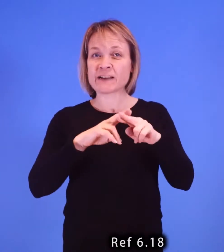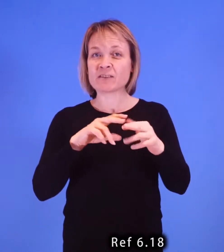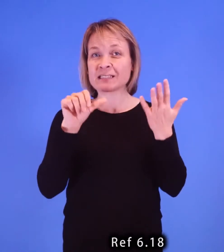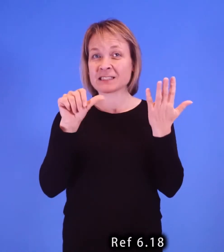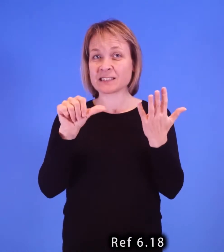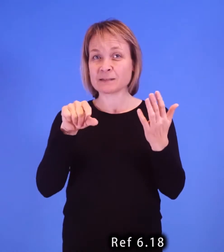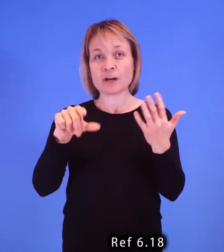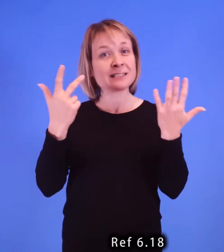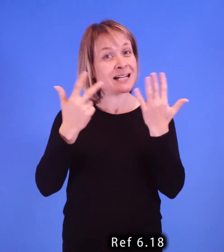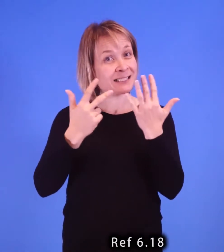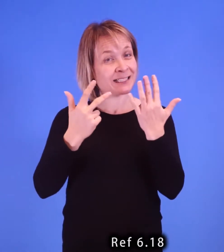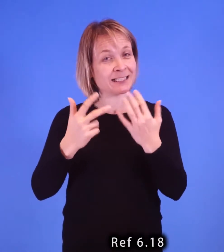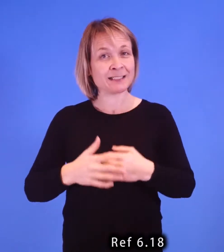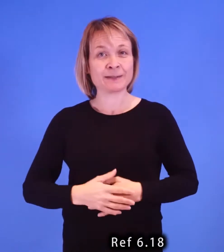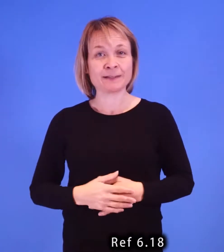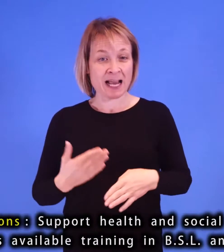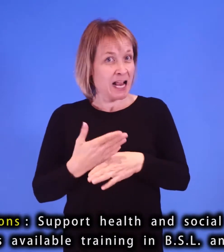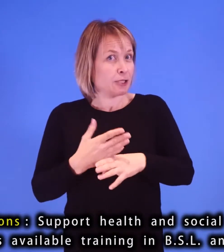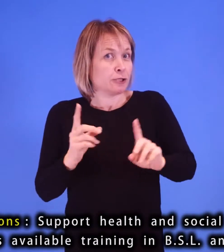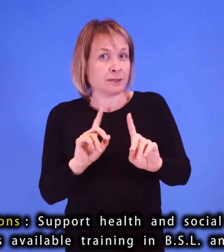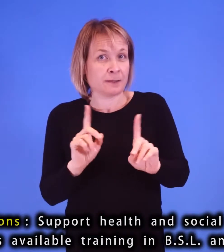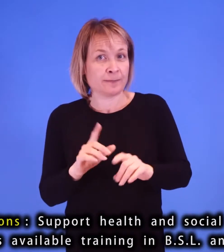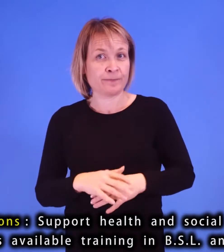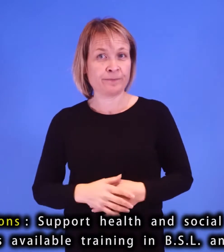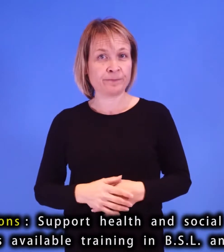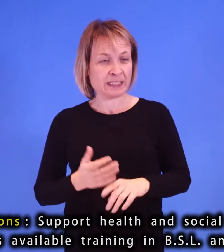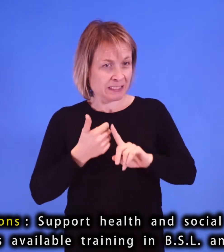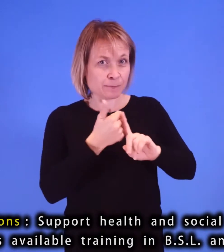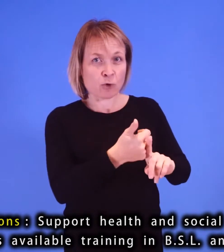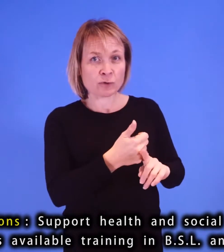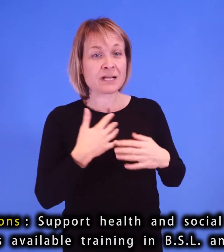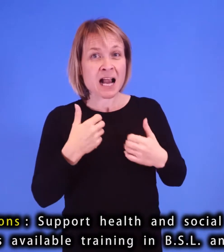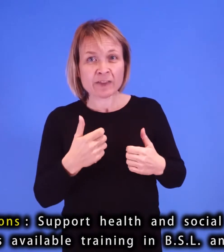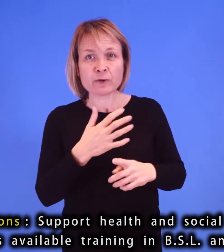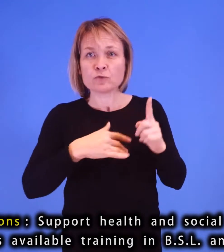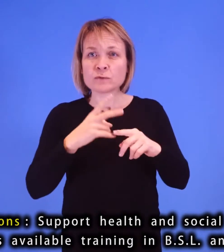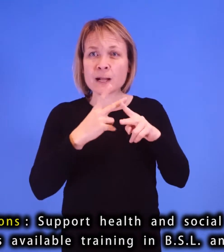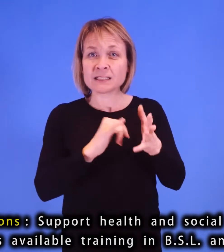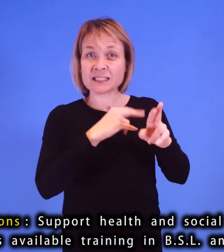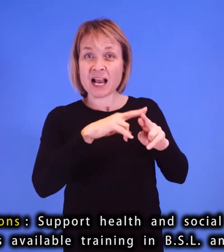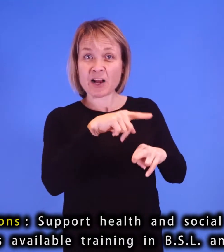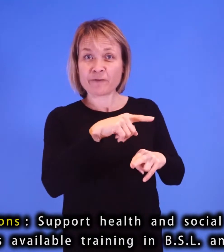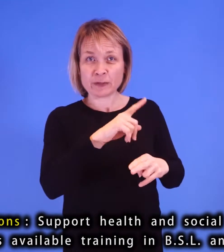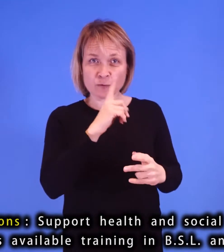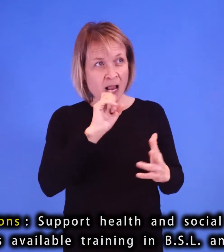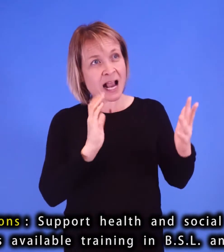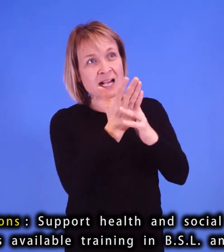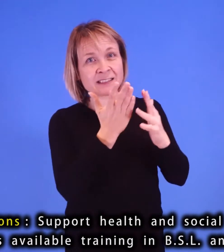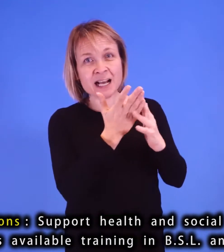Reference 6.18. Actions. Support health and social care staff to